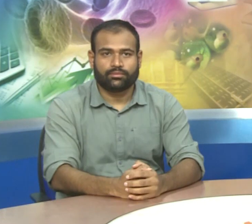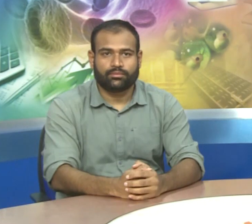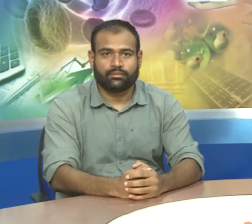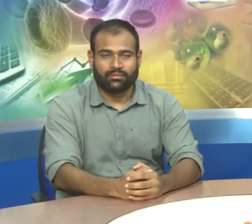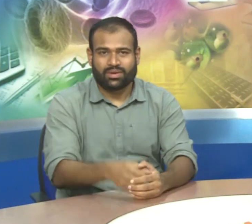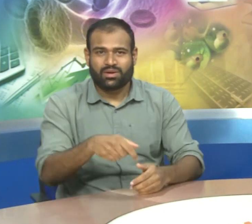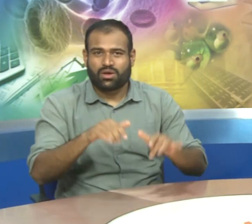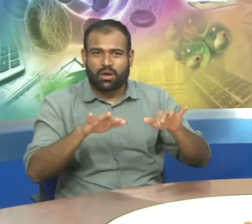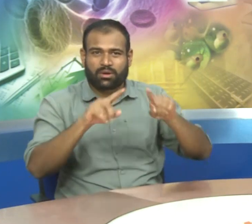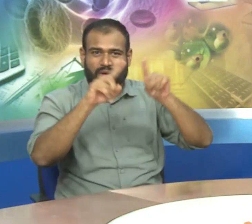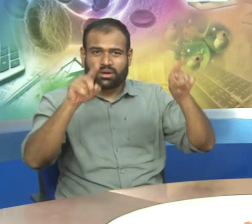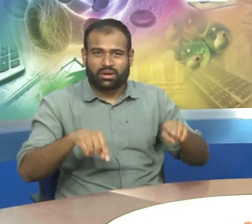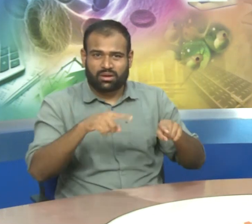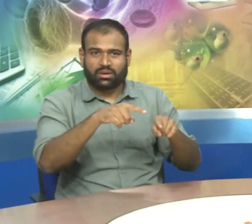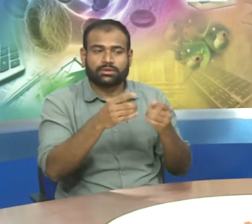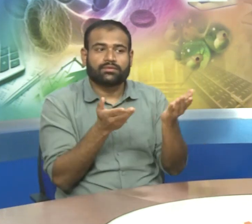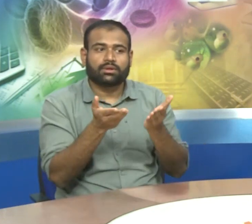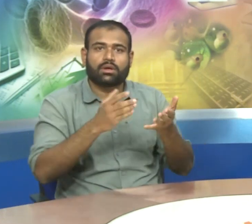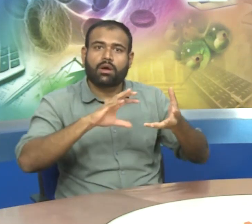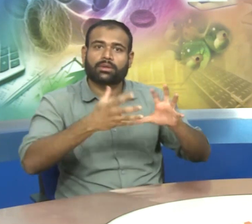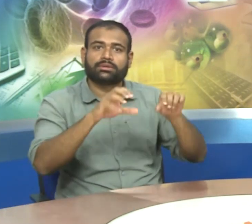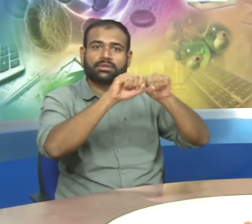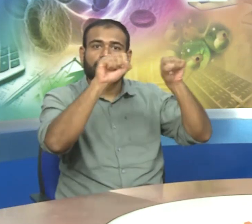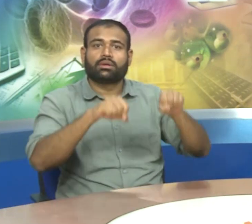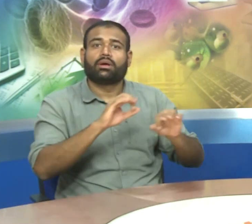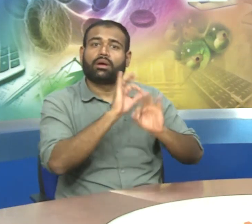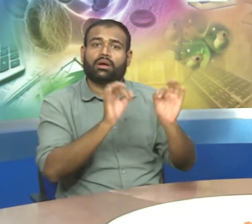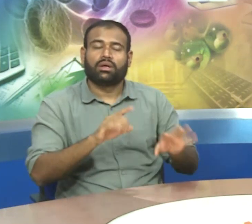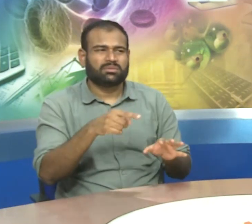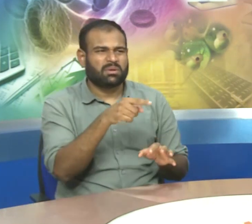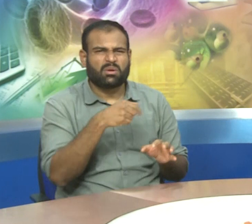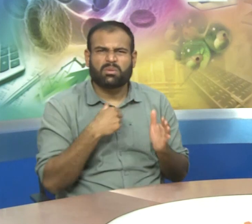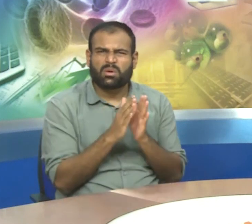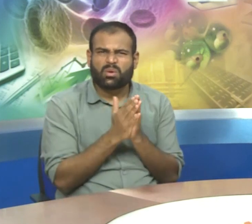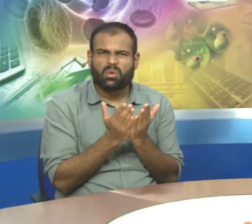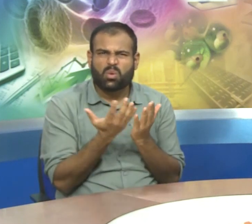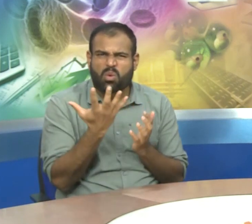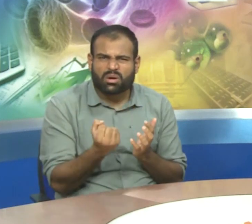In computerized circulation service, manual circulation service,